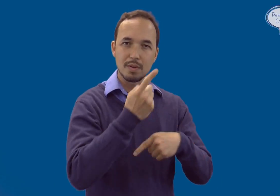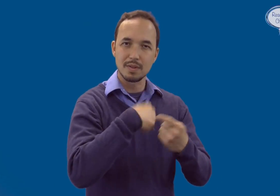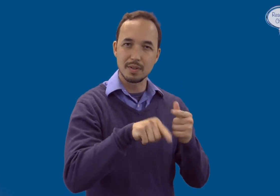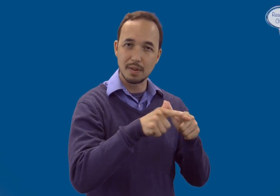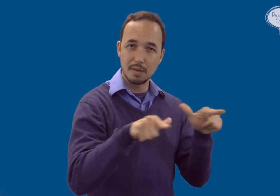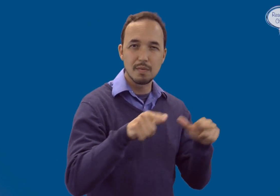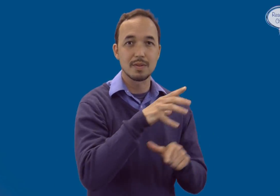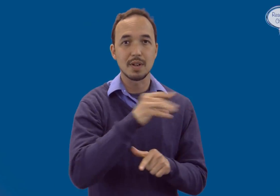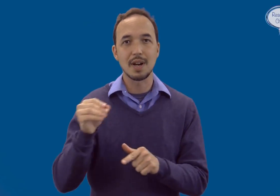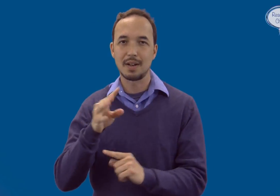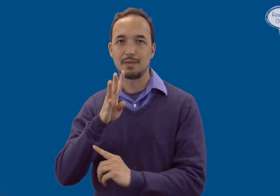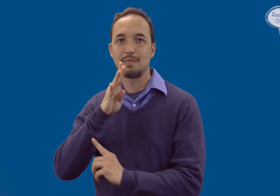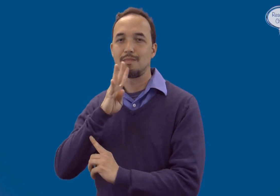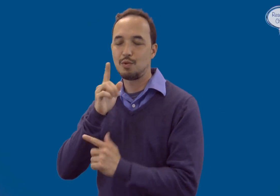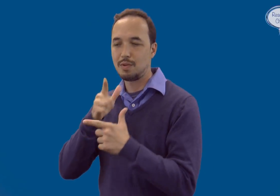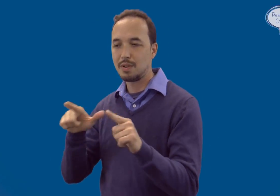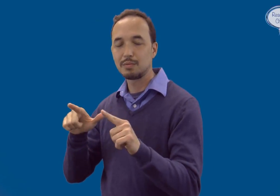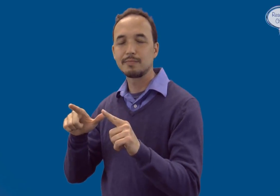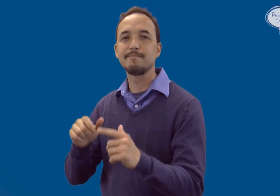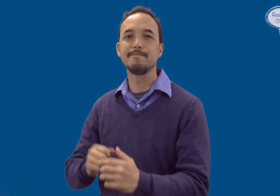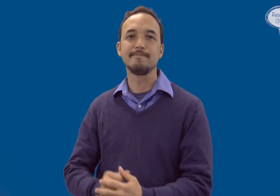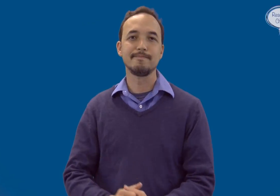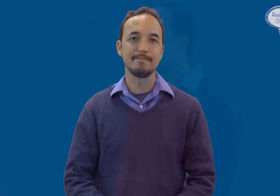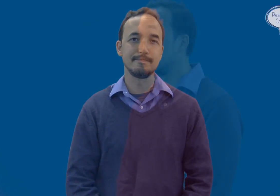know both a signed language and a spoken language.